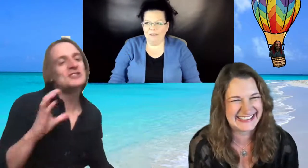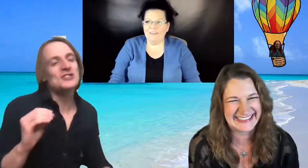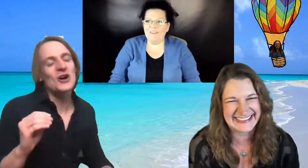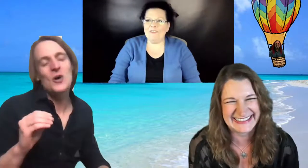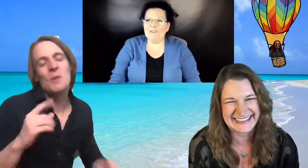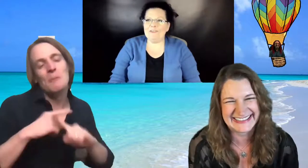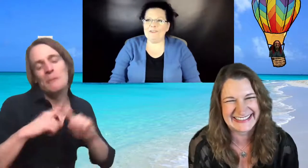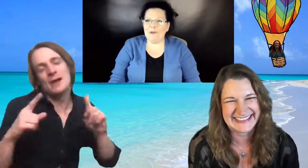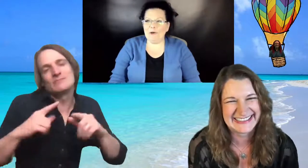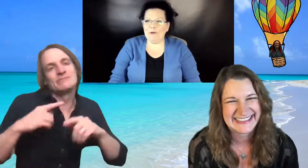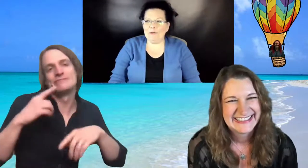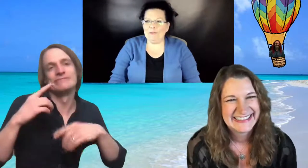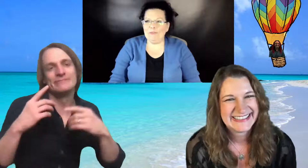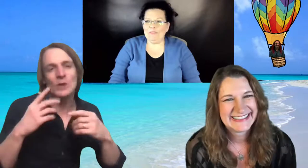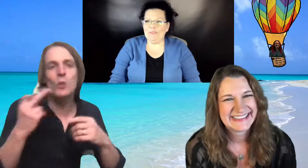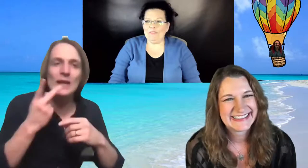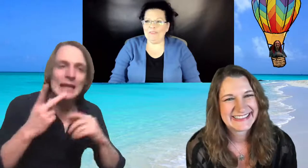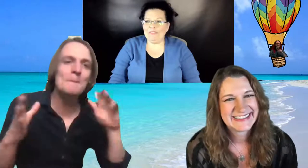out. So